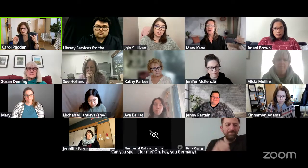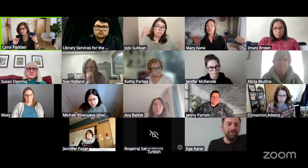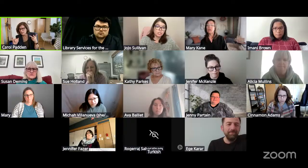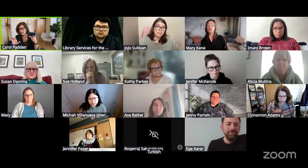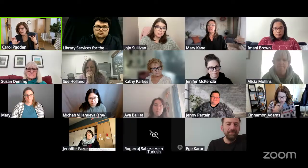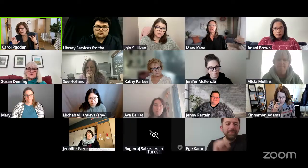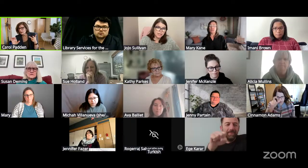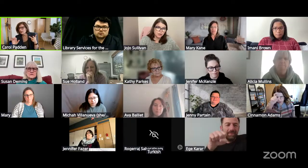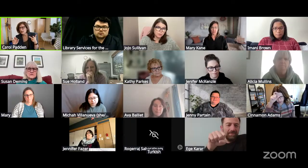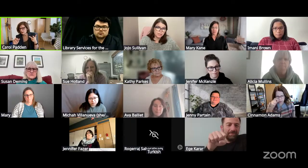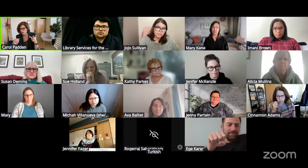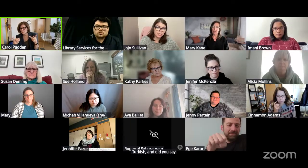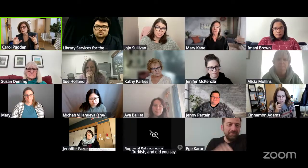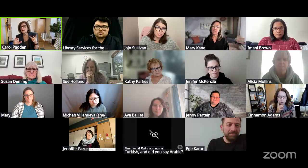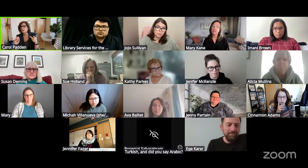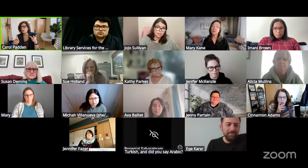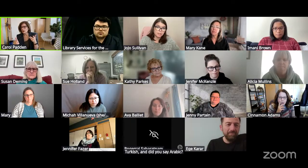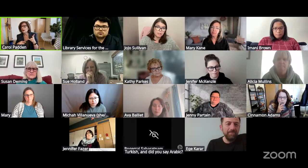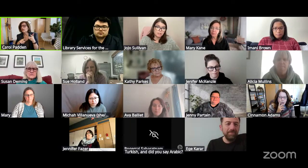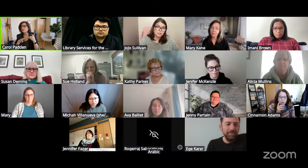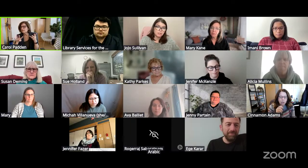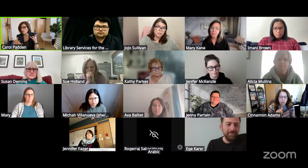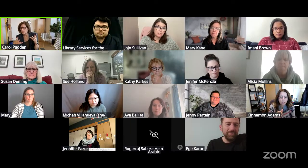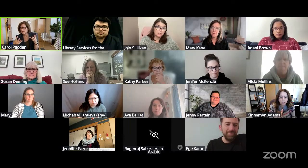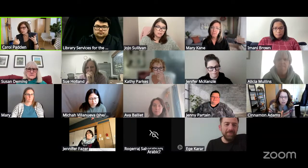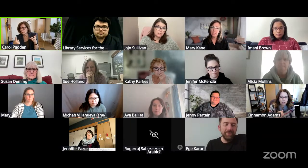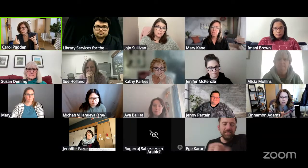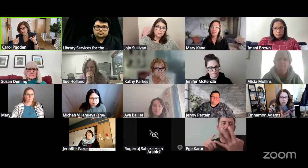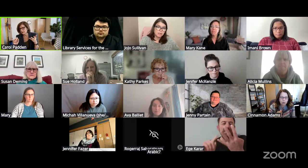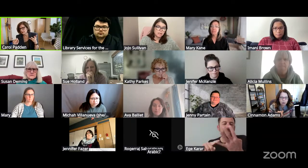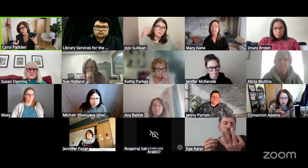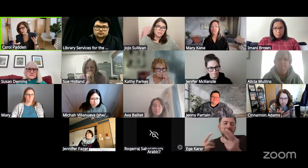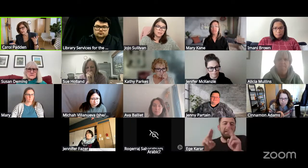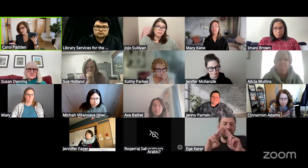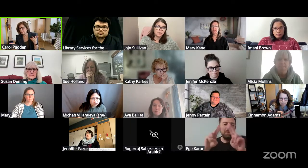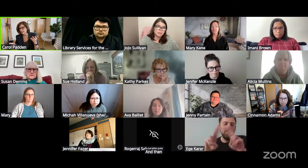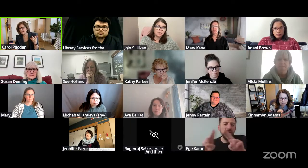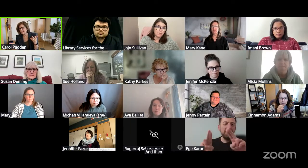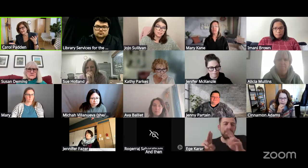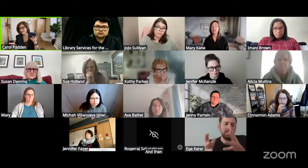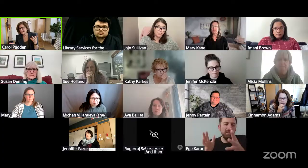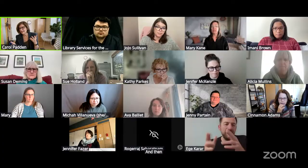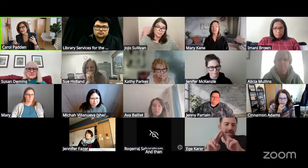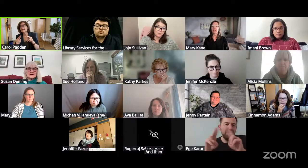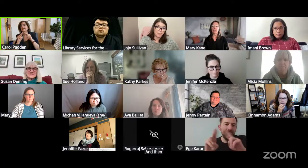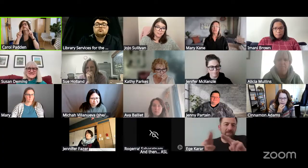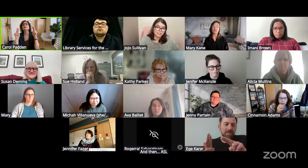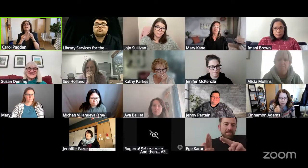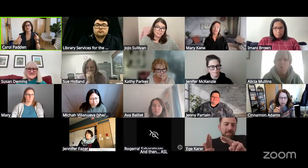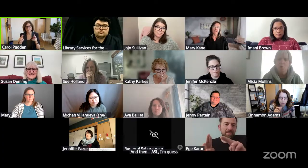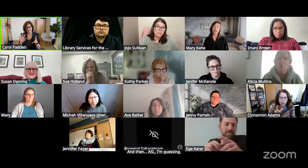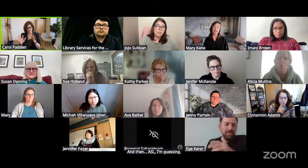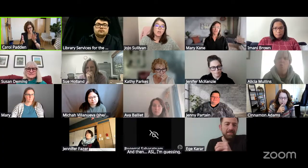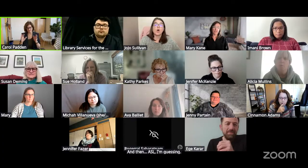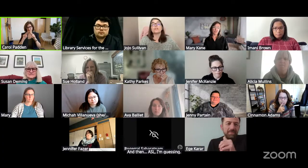Turkish, and did you say Arabic? Arabic? And then ASL, I'm guessing. Oh, and international.